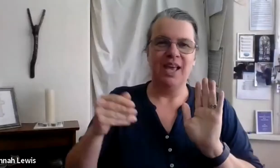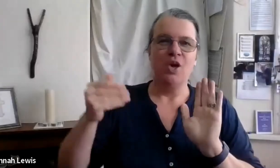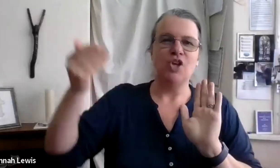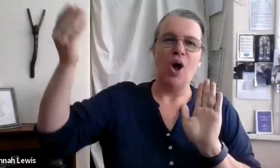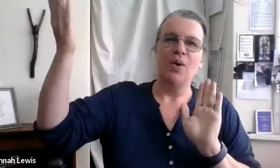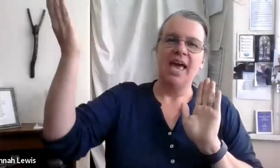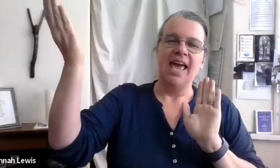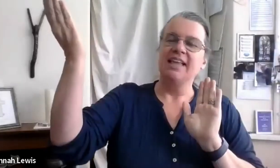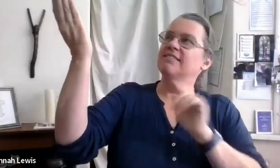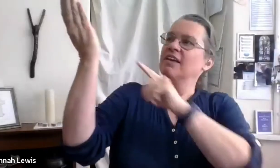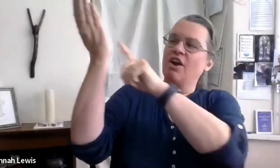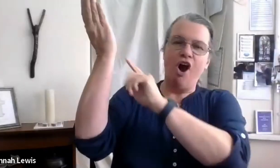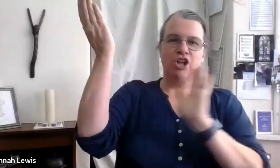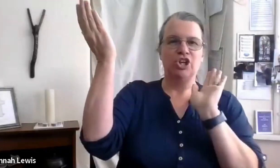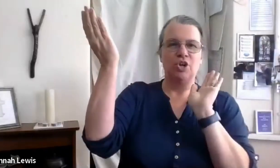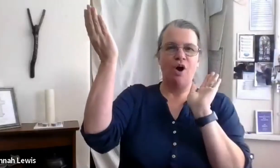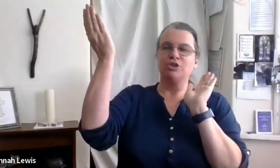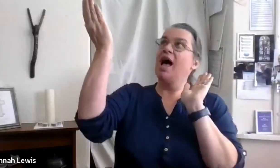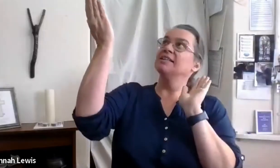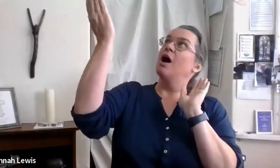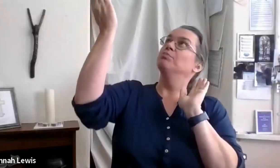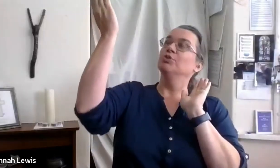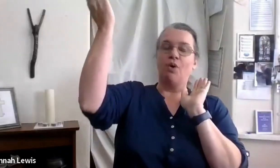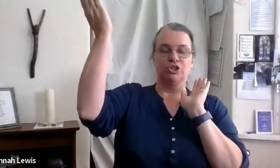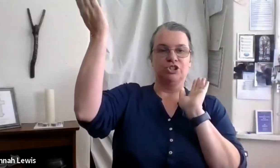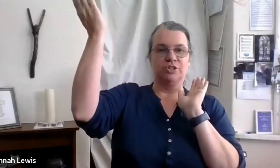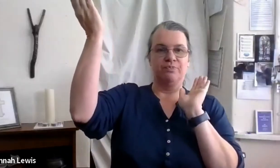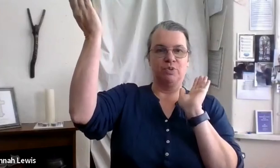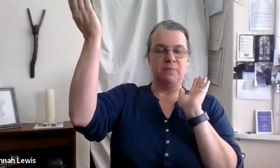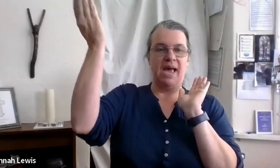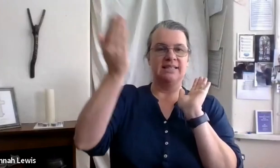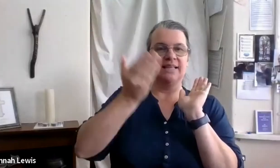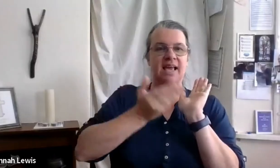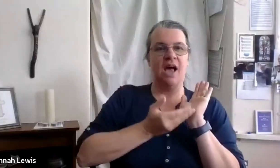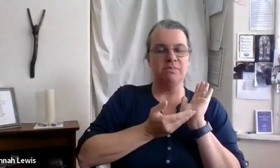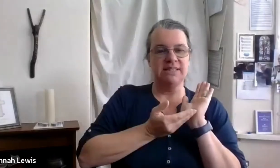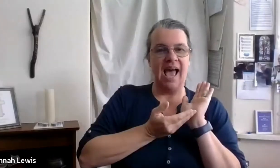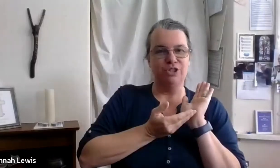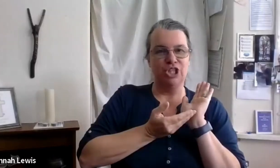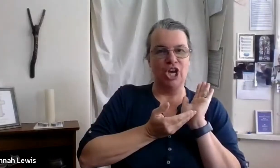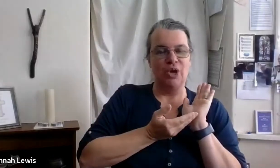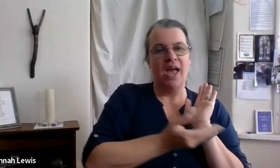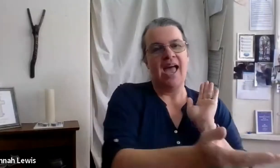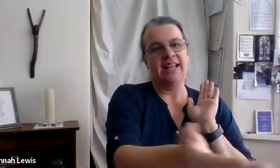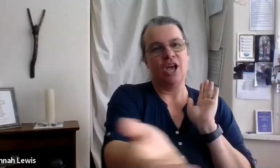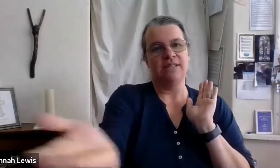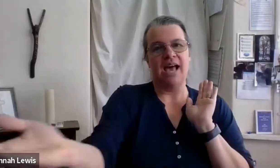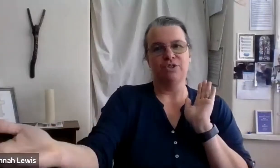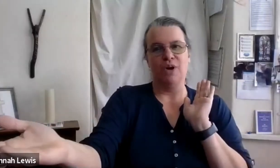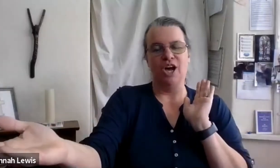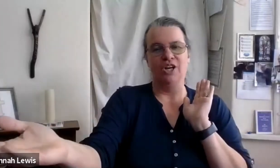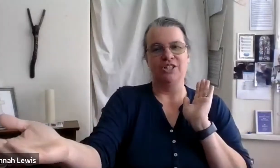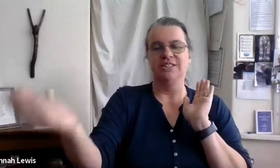sign. So it's God, you hold your hand up towards the space, comes down to you and